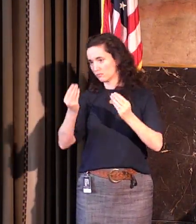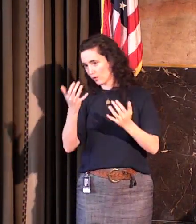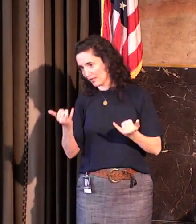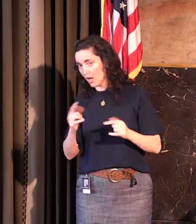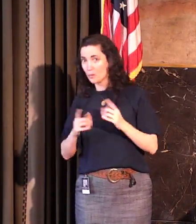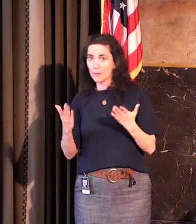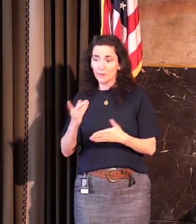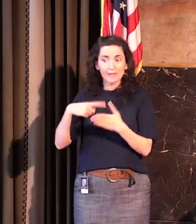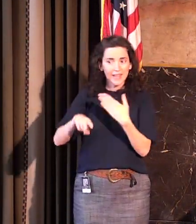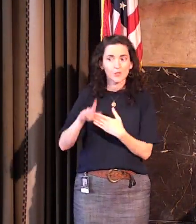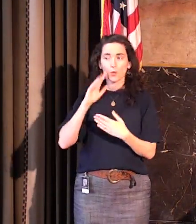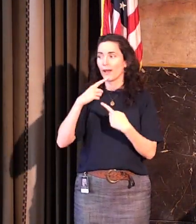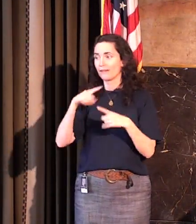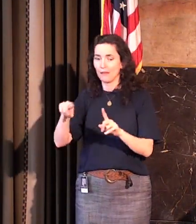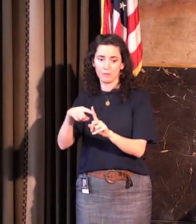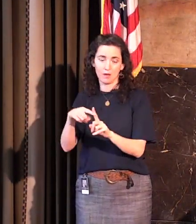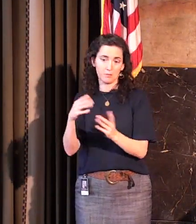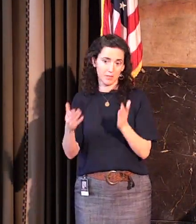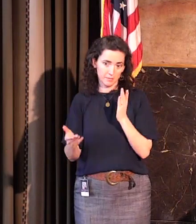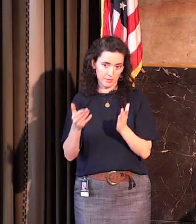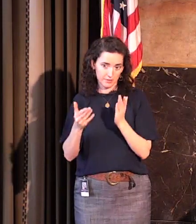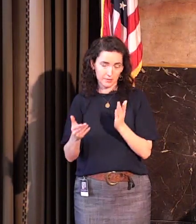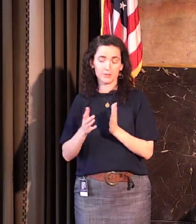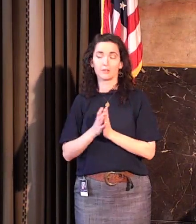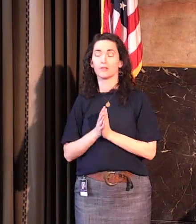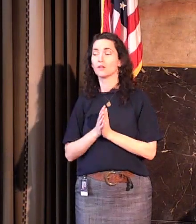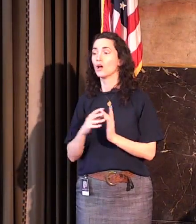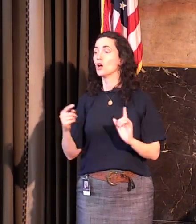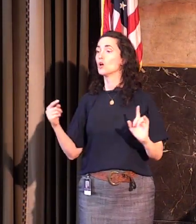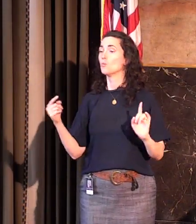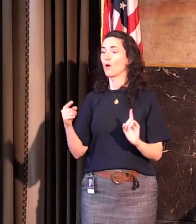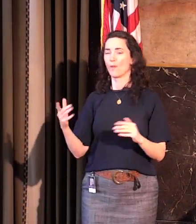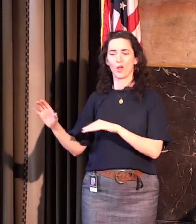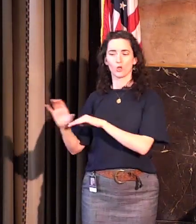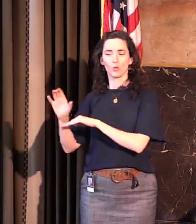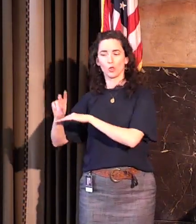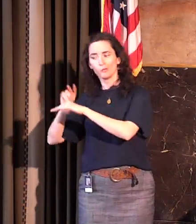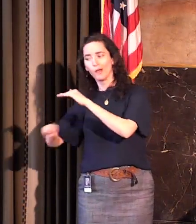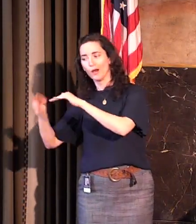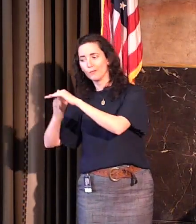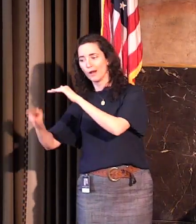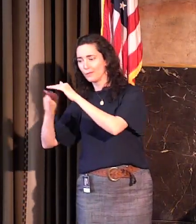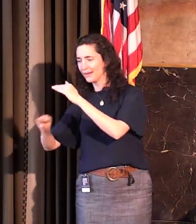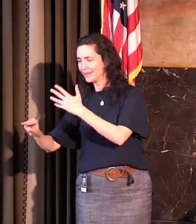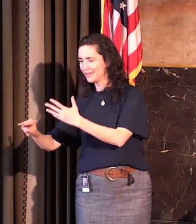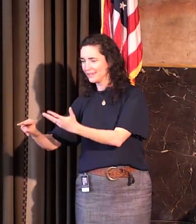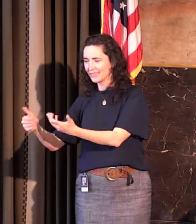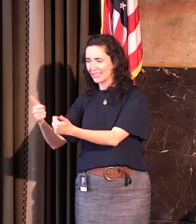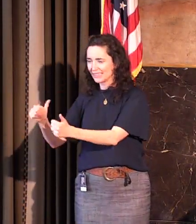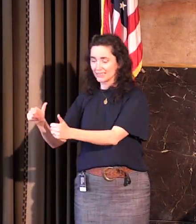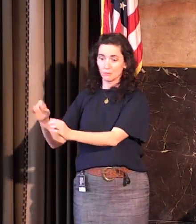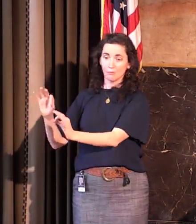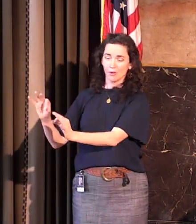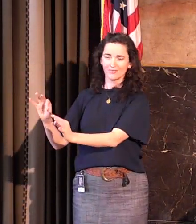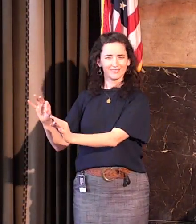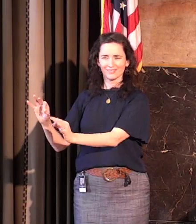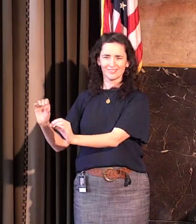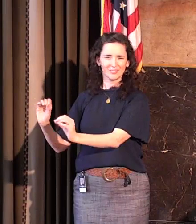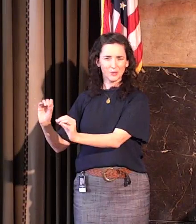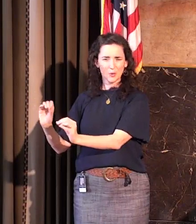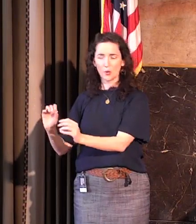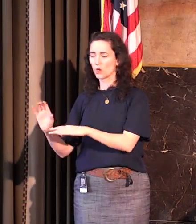today. And, you know, it gets back to the question about the modeling. There really isn't good modeling out there